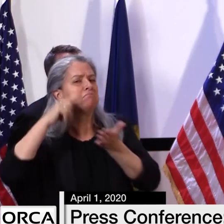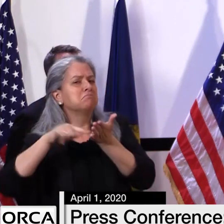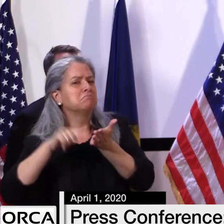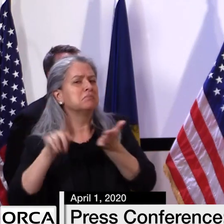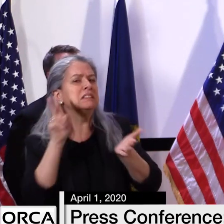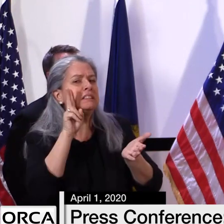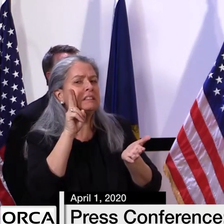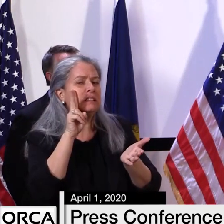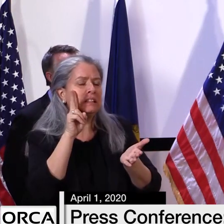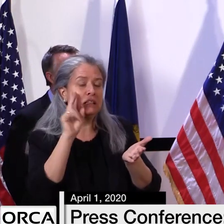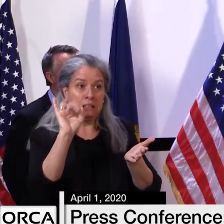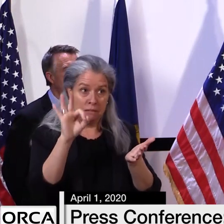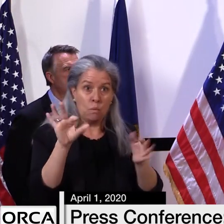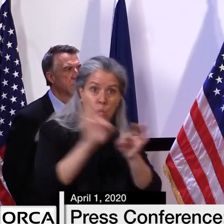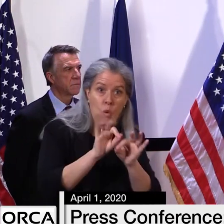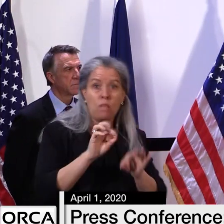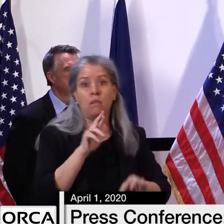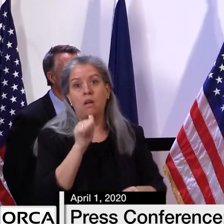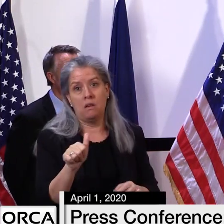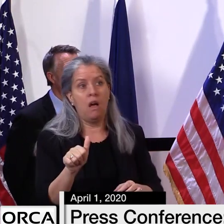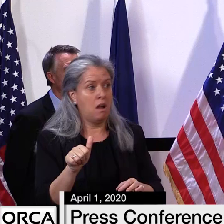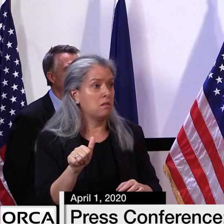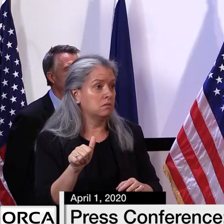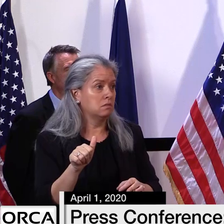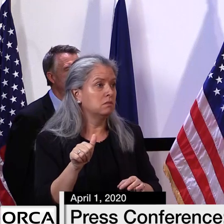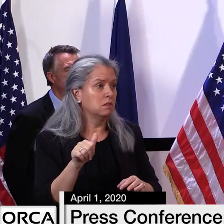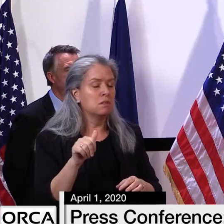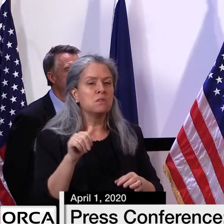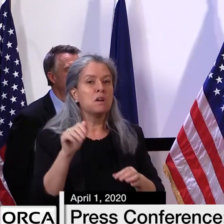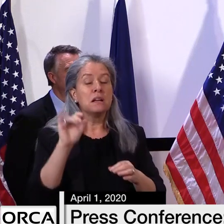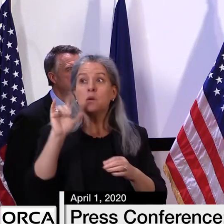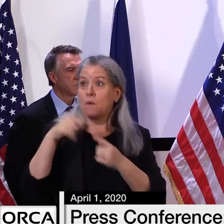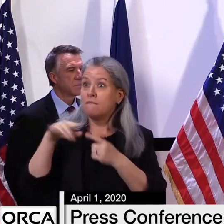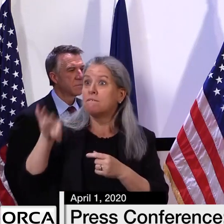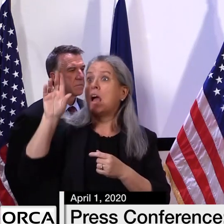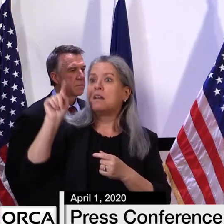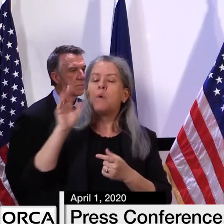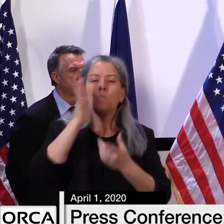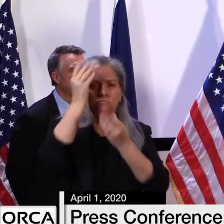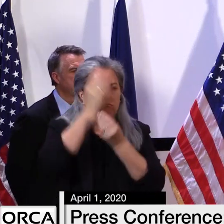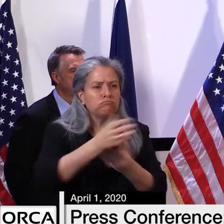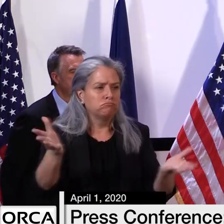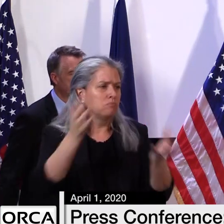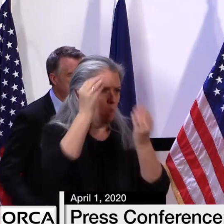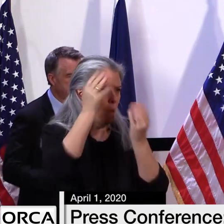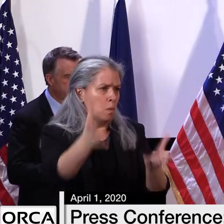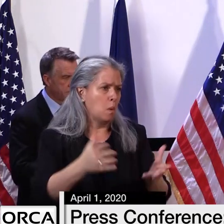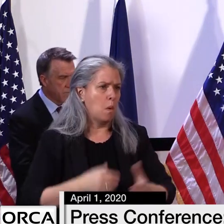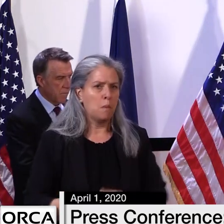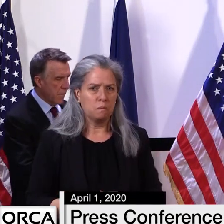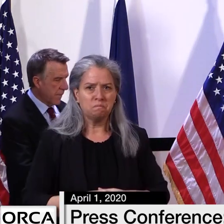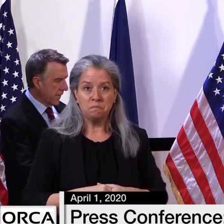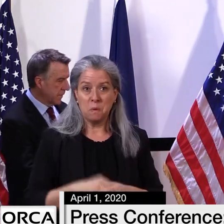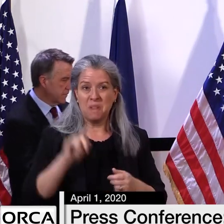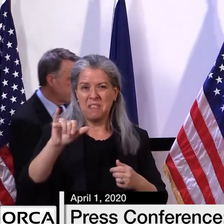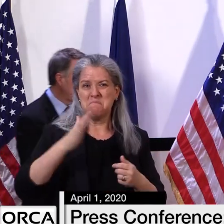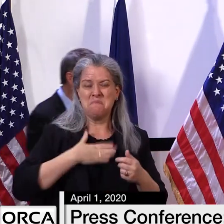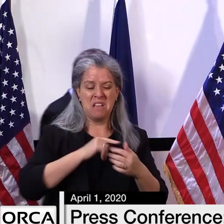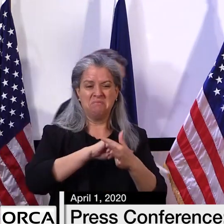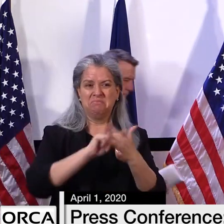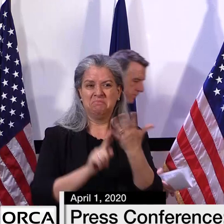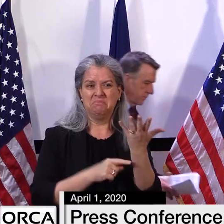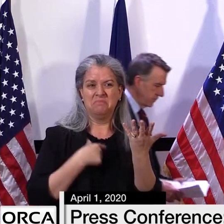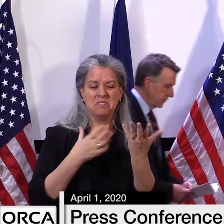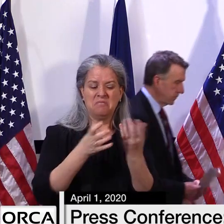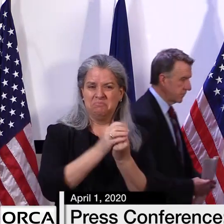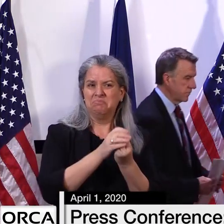that much more, I think, rapidly, and we'll have more word. I'd like to have the governor come back now to make his comments on the